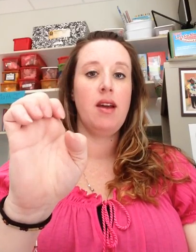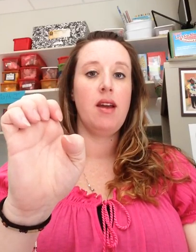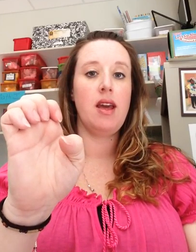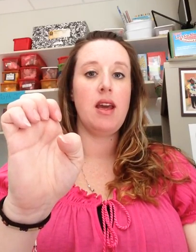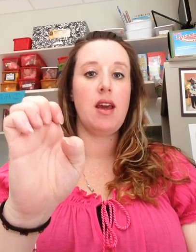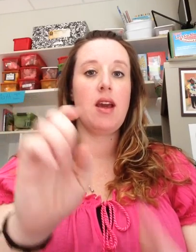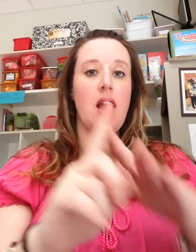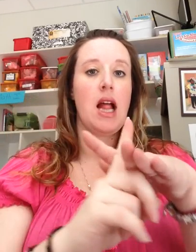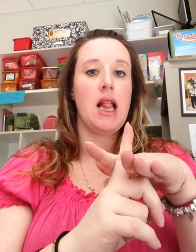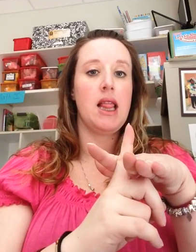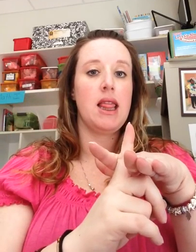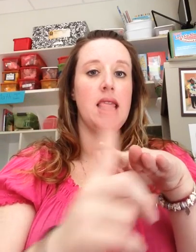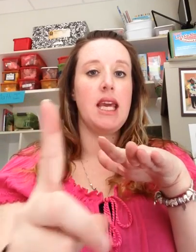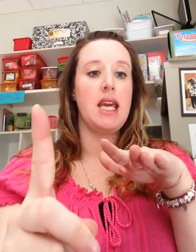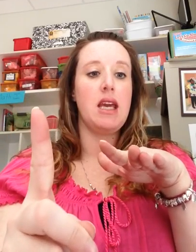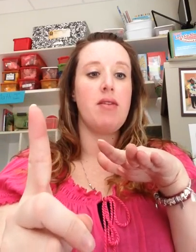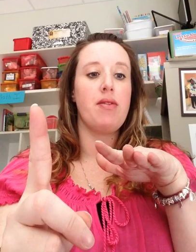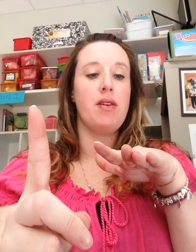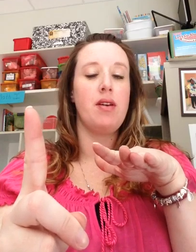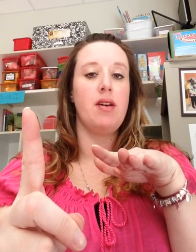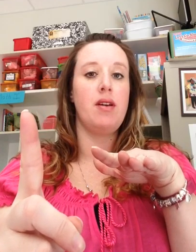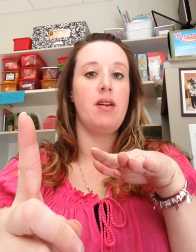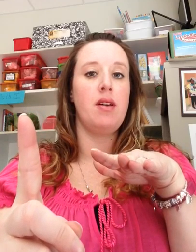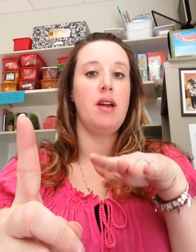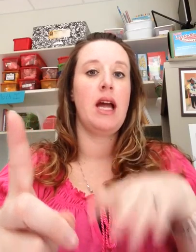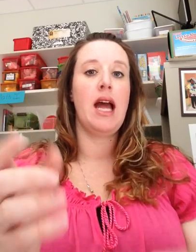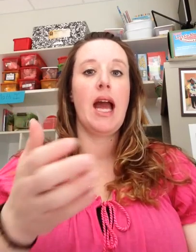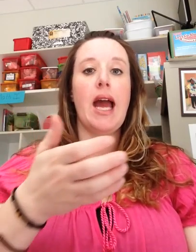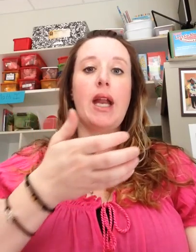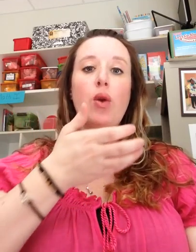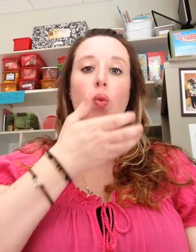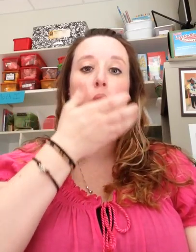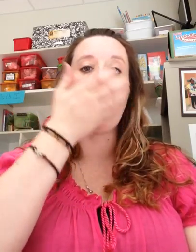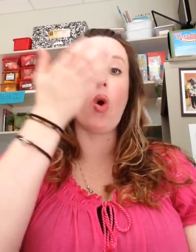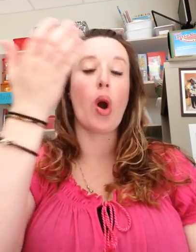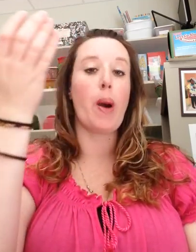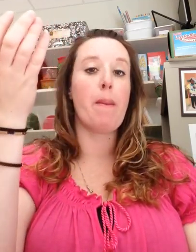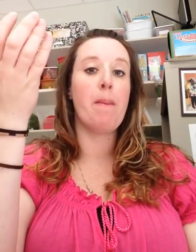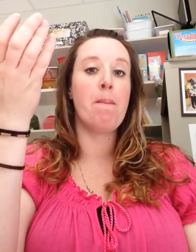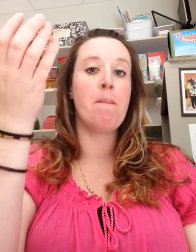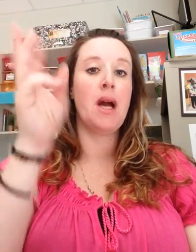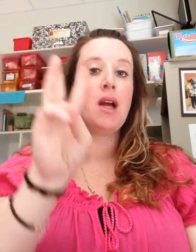L-E-A-V-E. Leave. And warm.